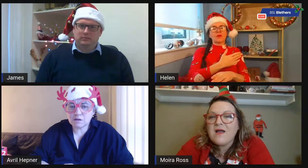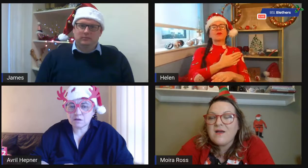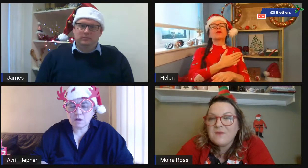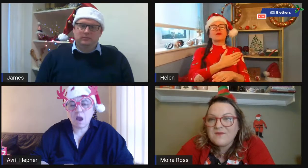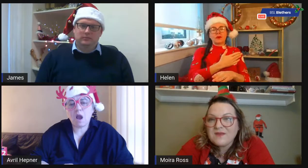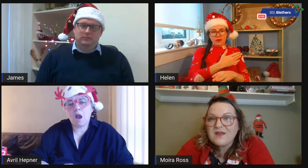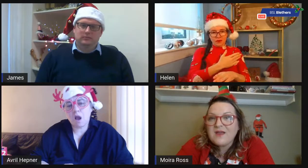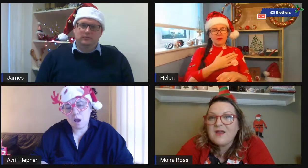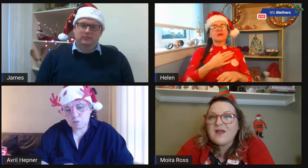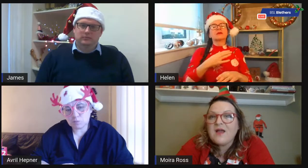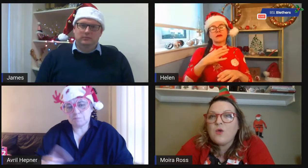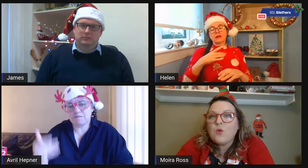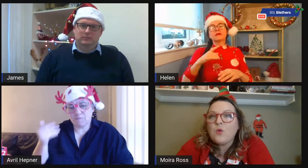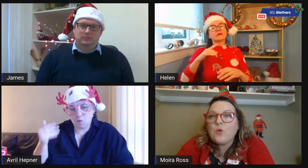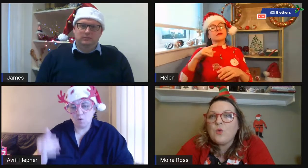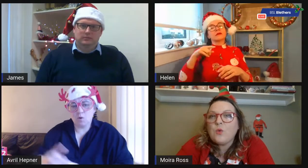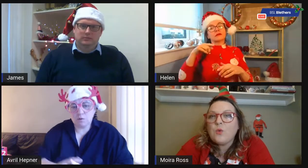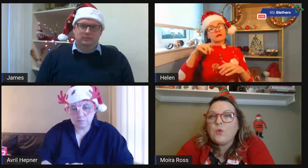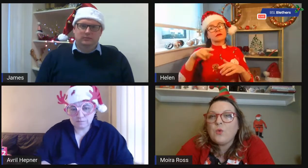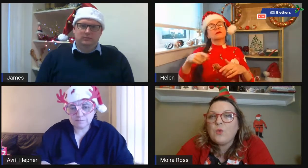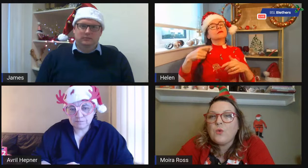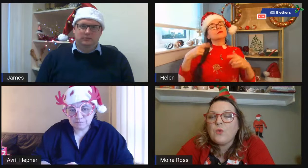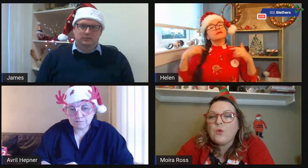you make the meal 2 days before. Okay.